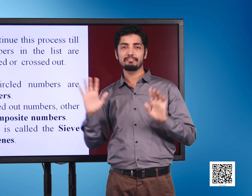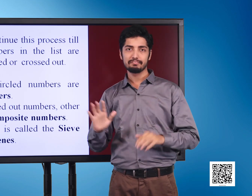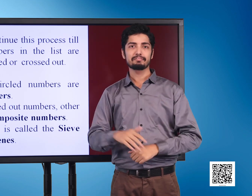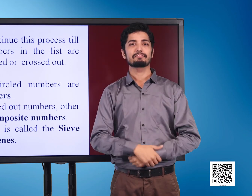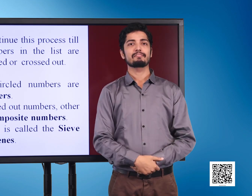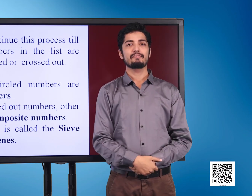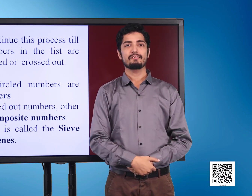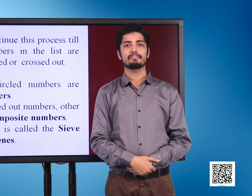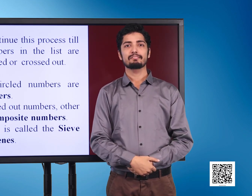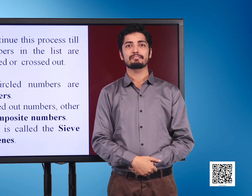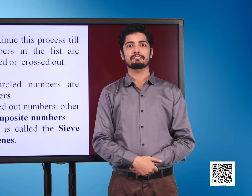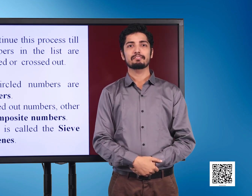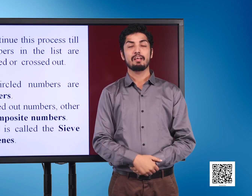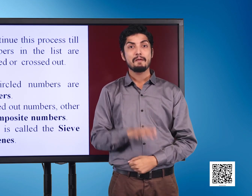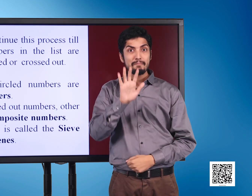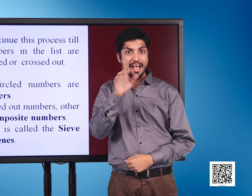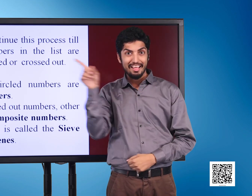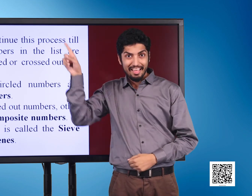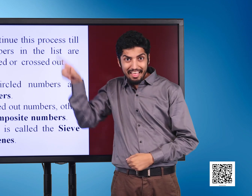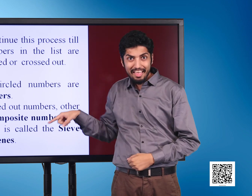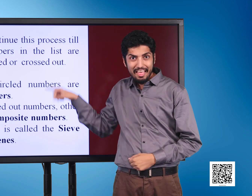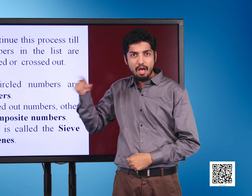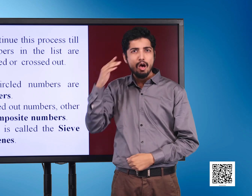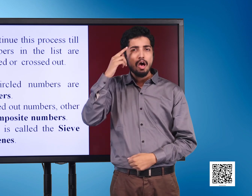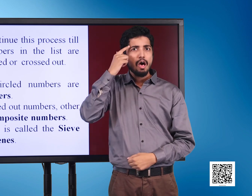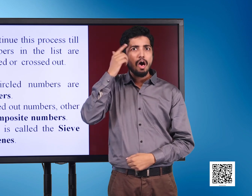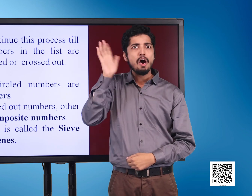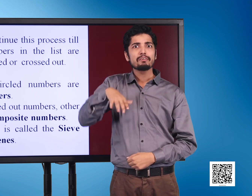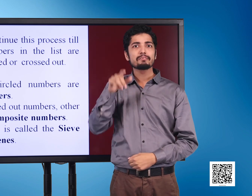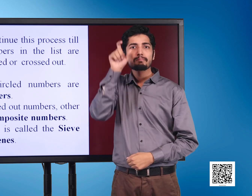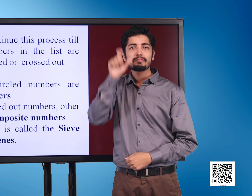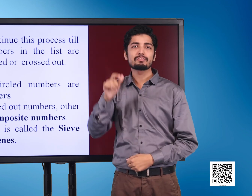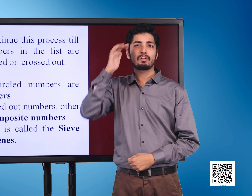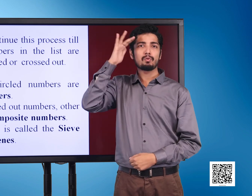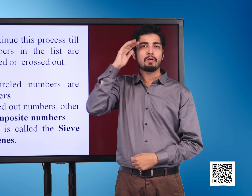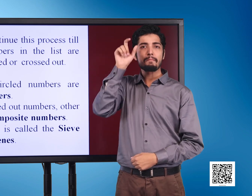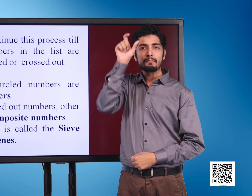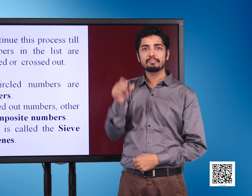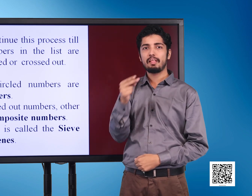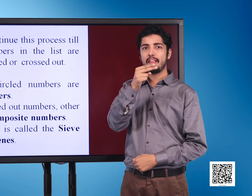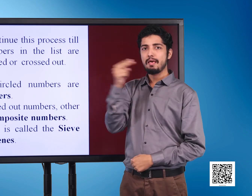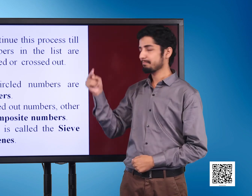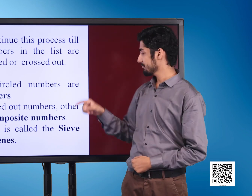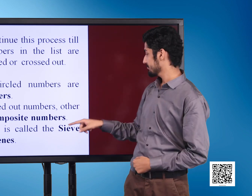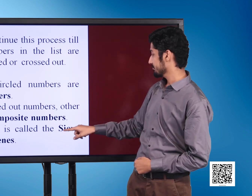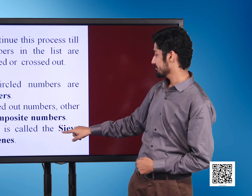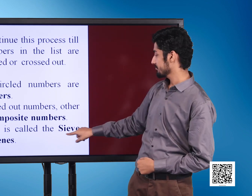This method is called the sieve of